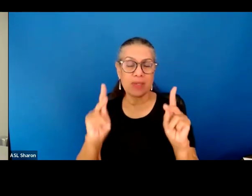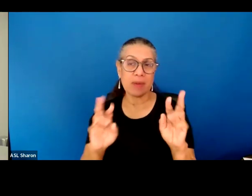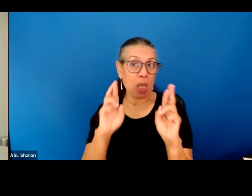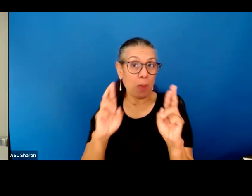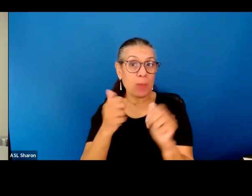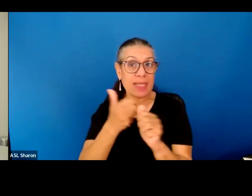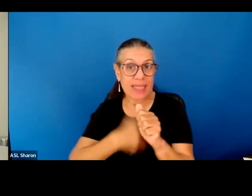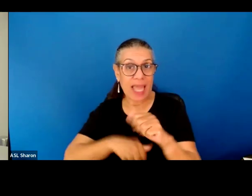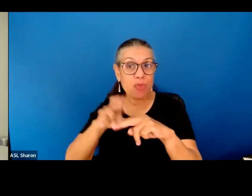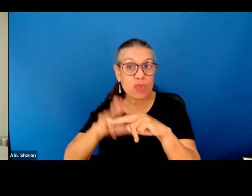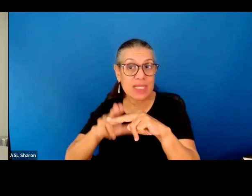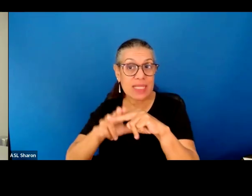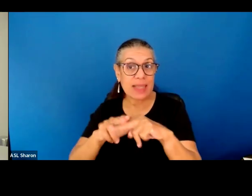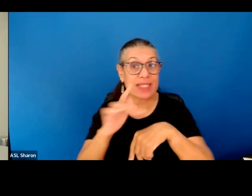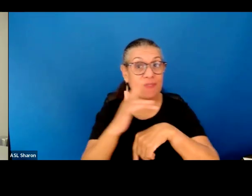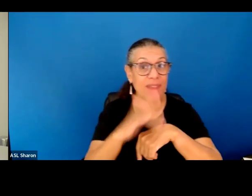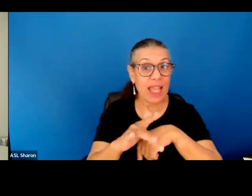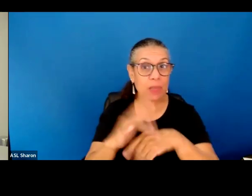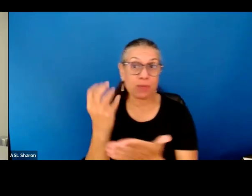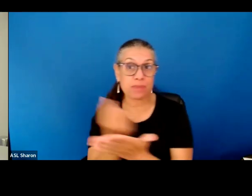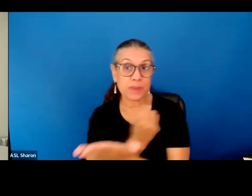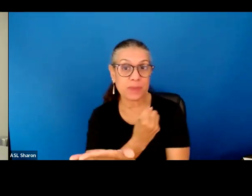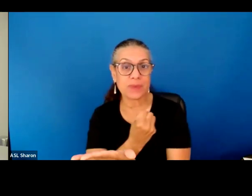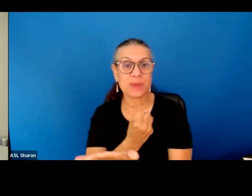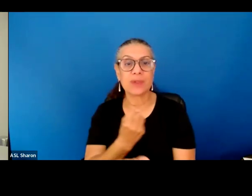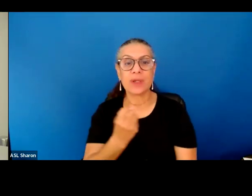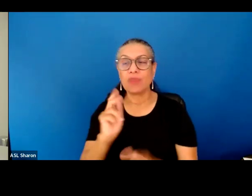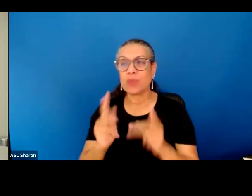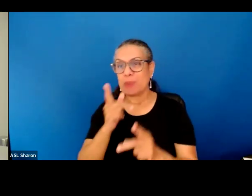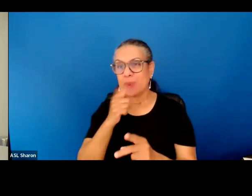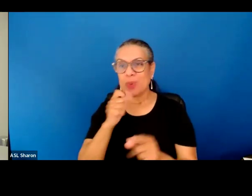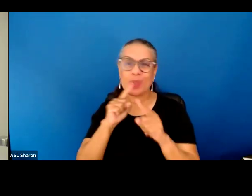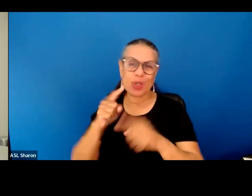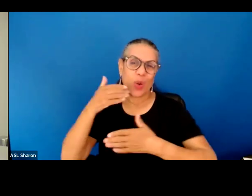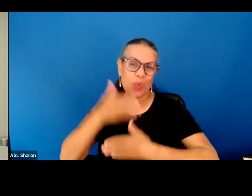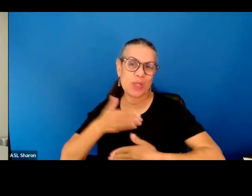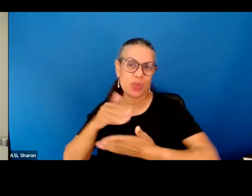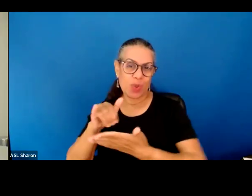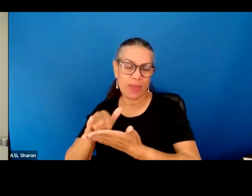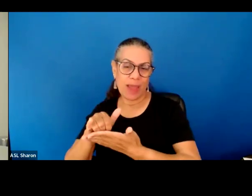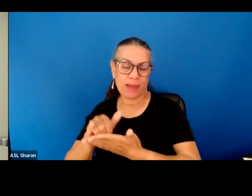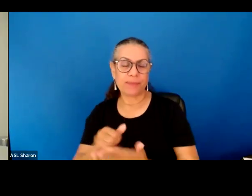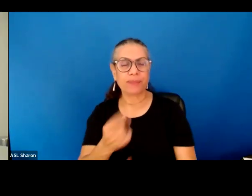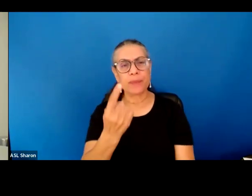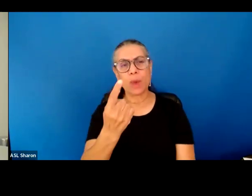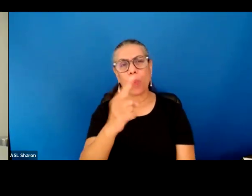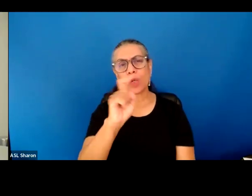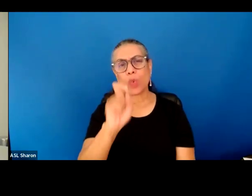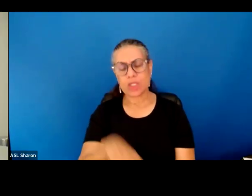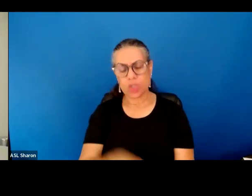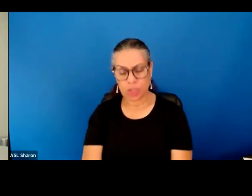every seat gets used because it was a great summer for those of us who were able to enjoy that. My only question was around